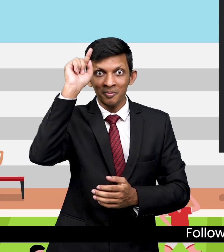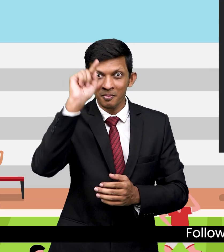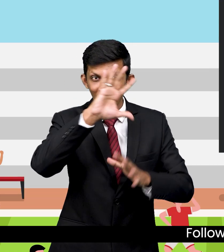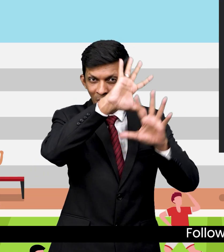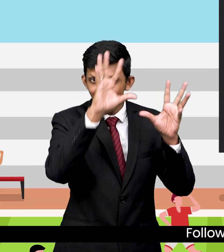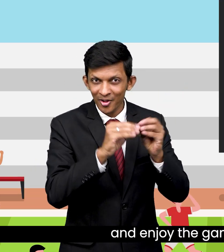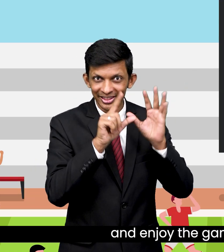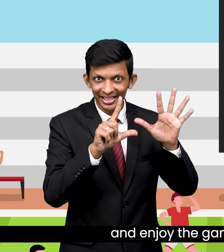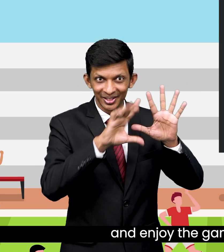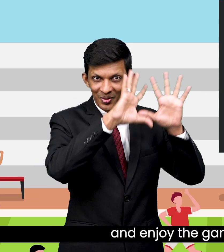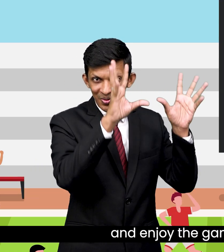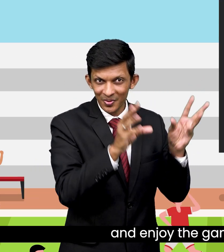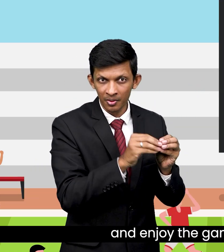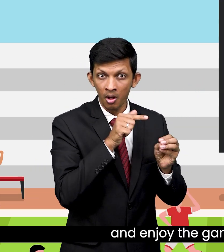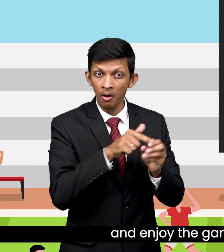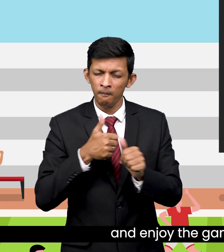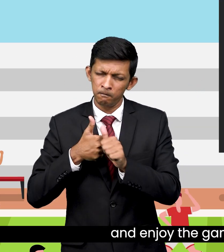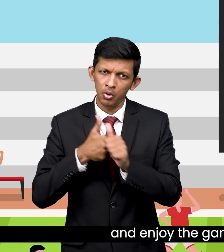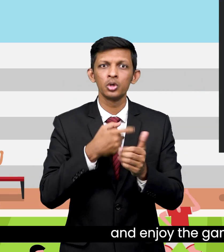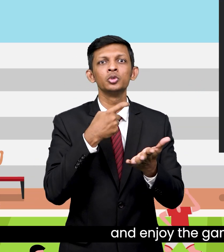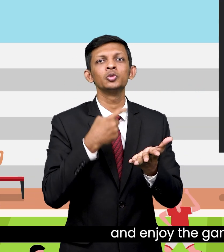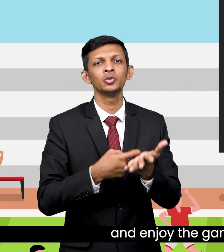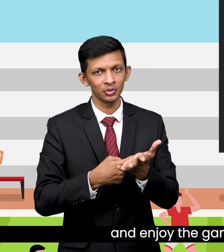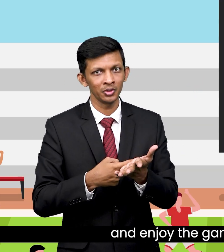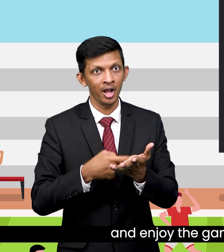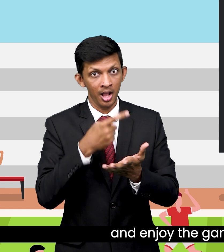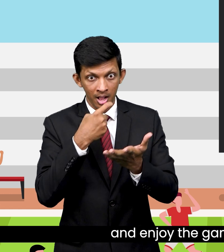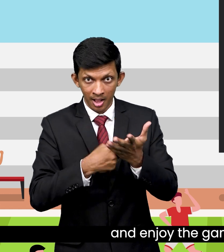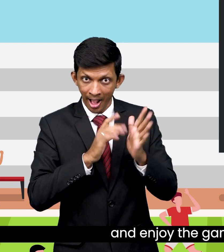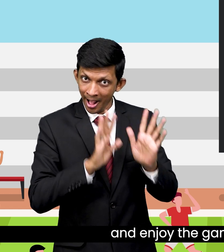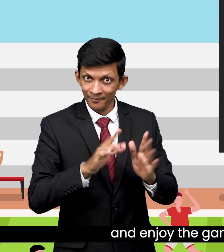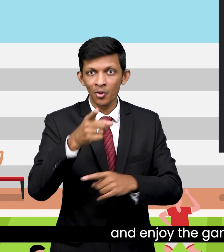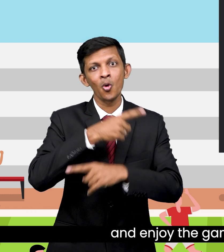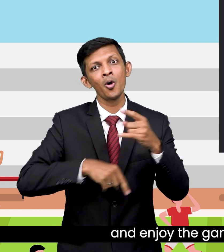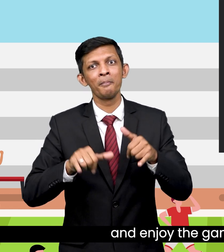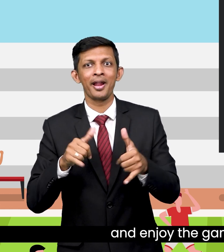Follow the rules and enjoy the games with your friends.